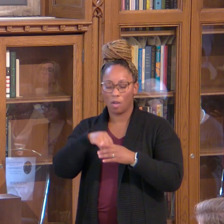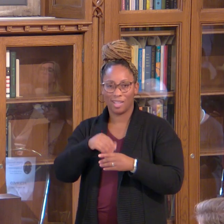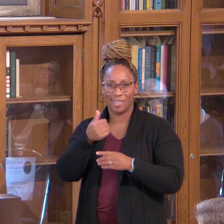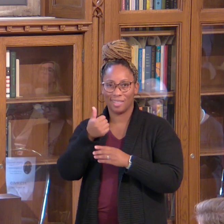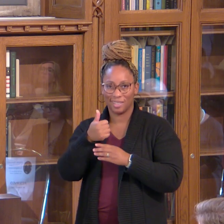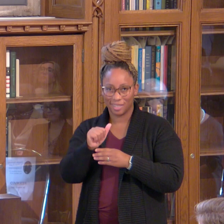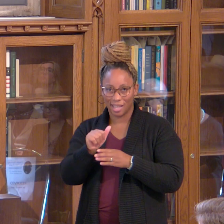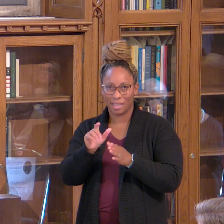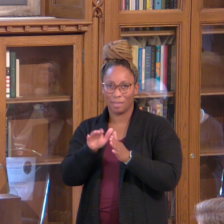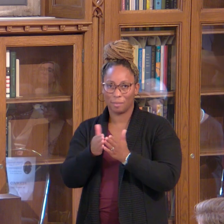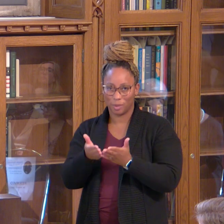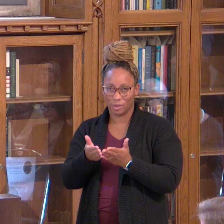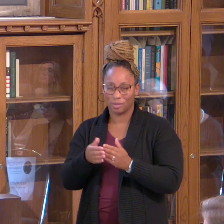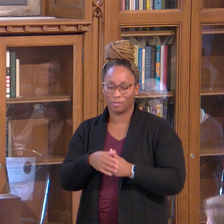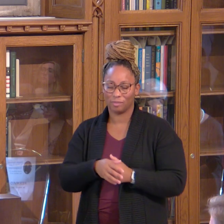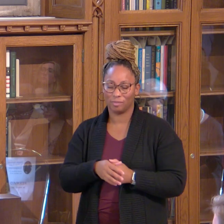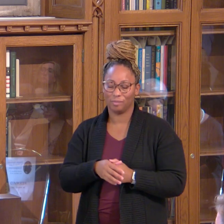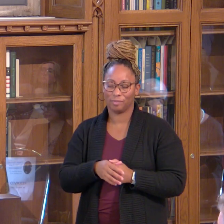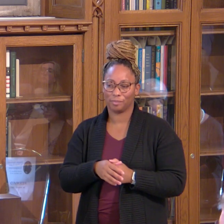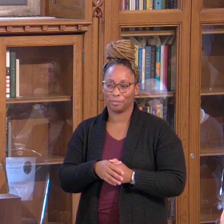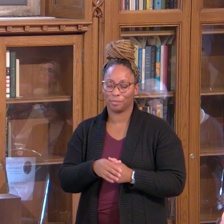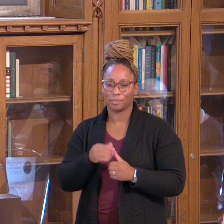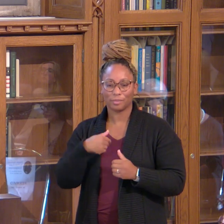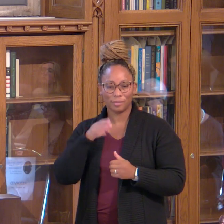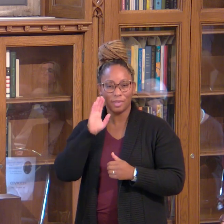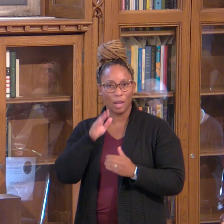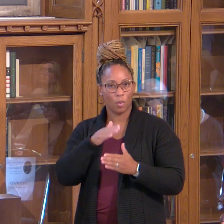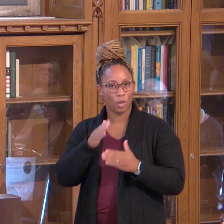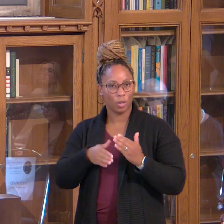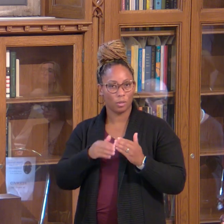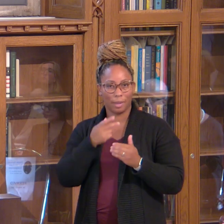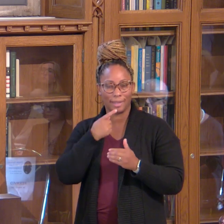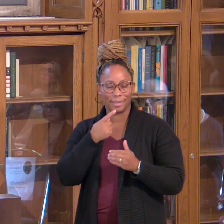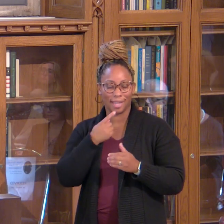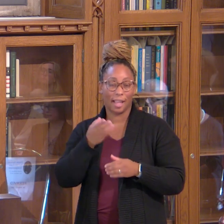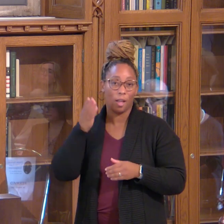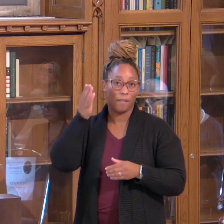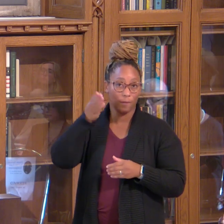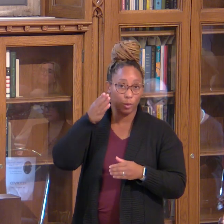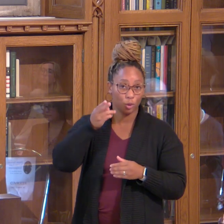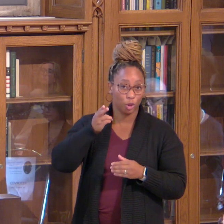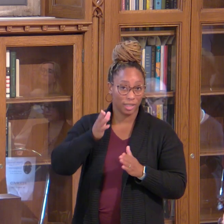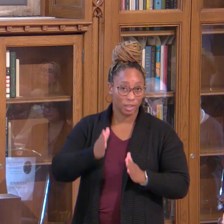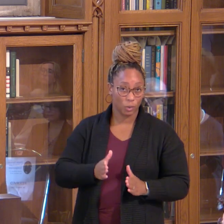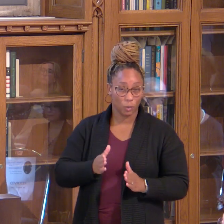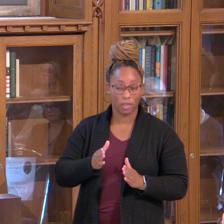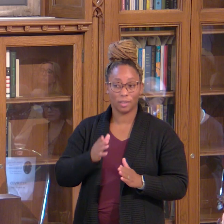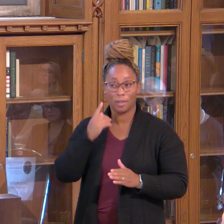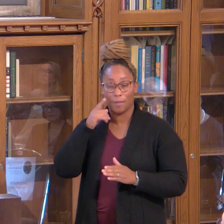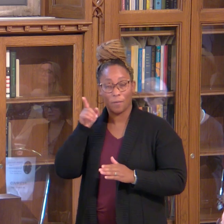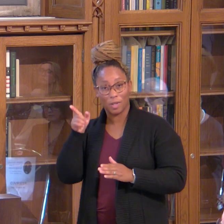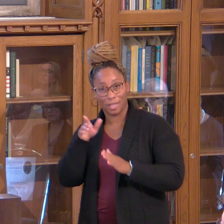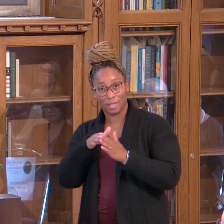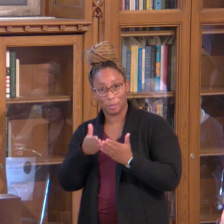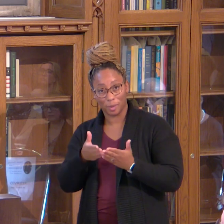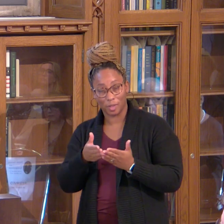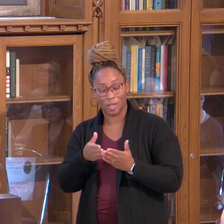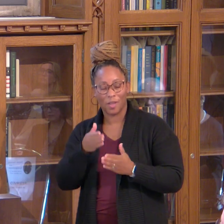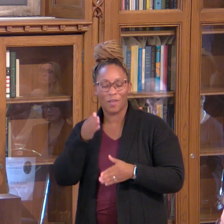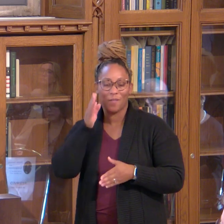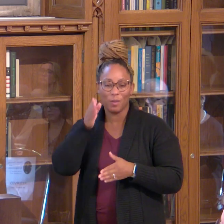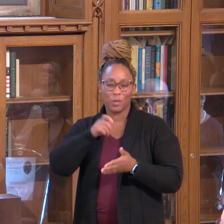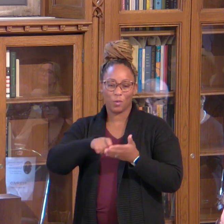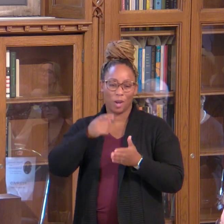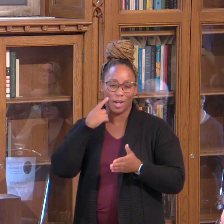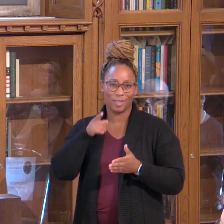From Slavery to Freedom now I'll conclude by saying that future historians of this book future writers